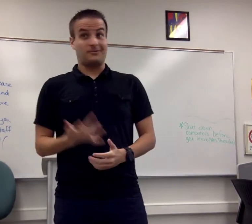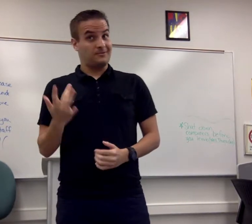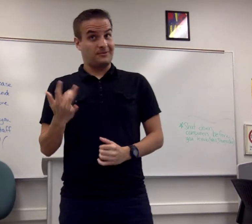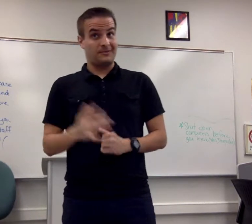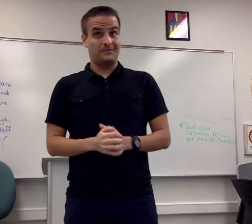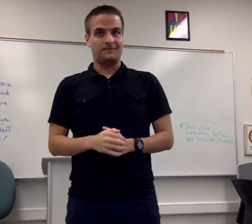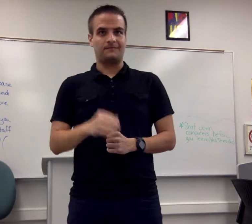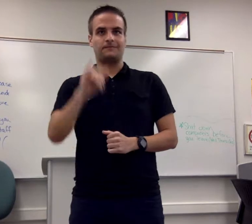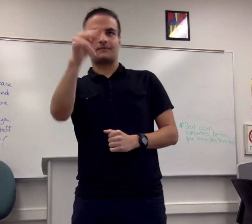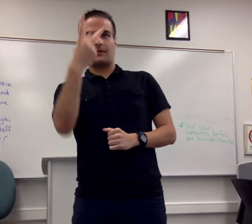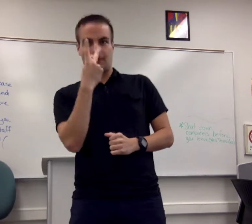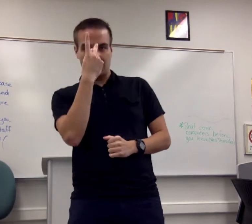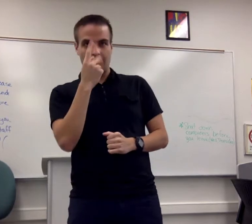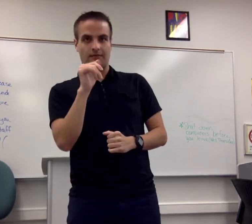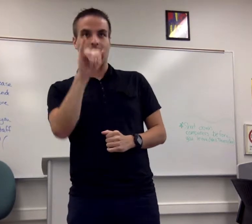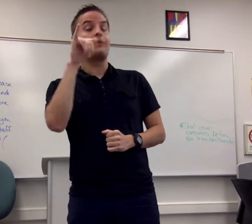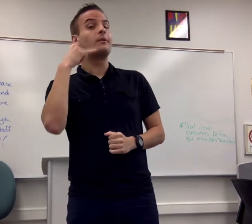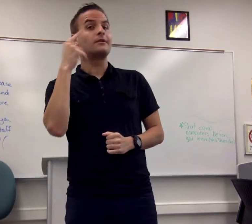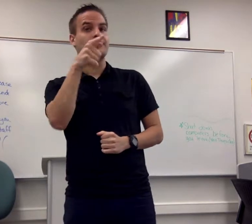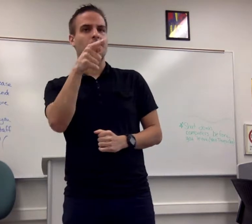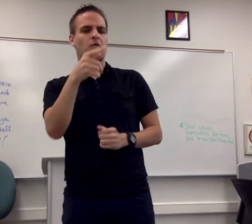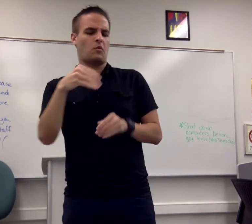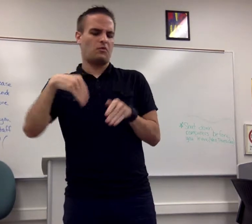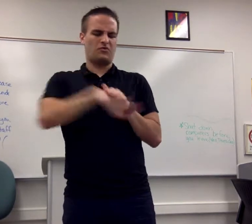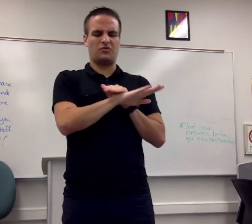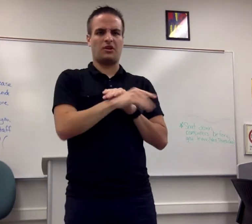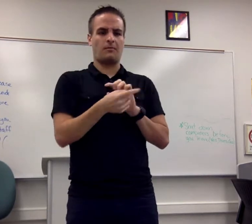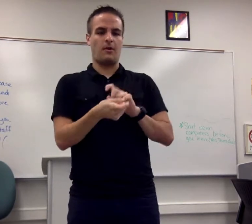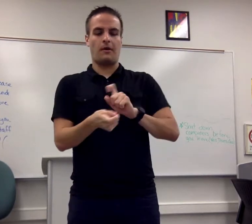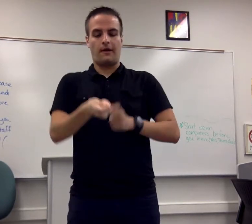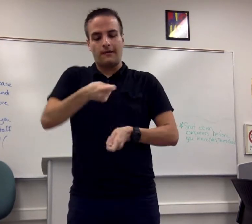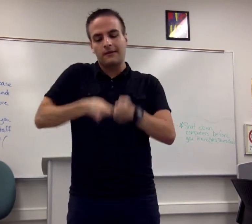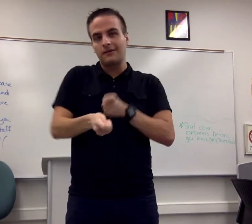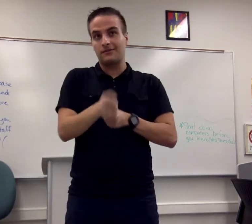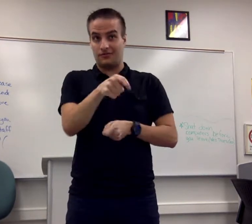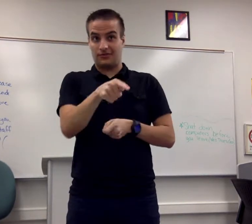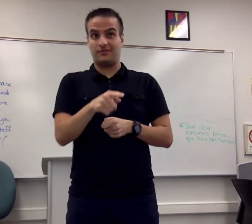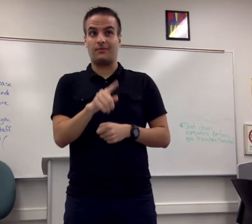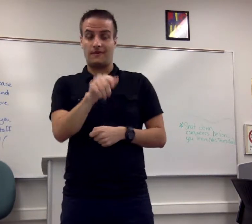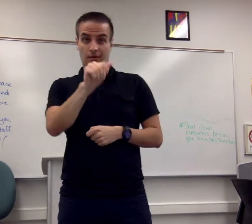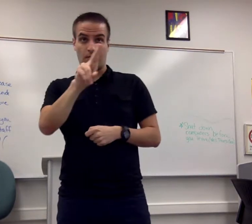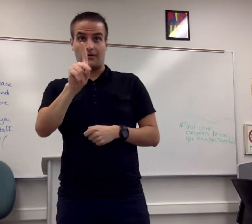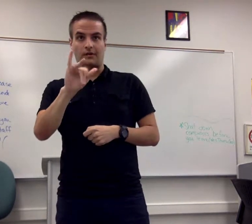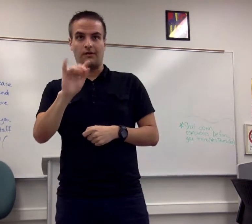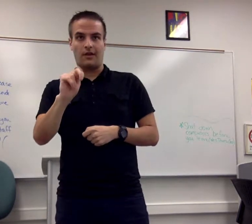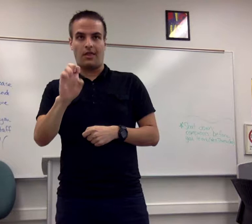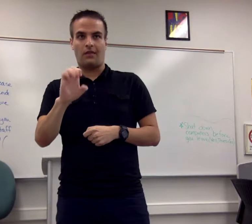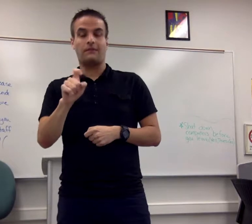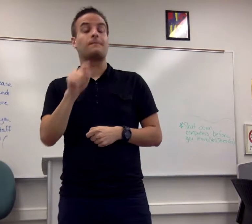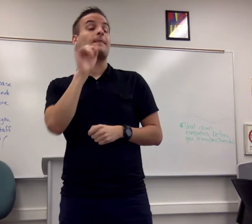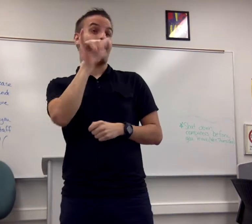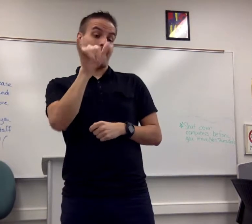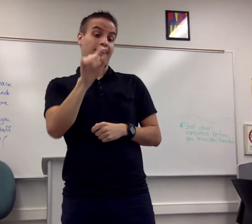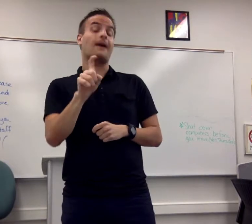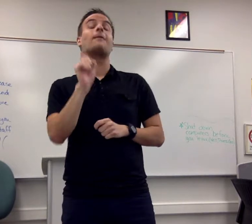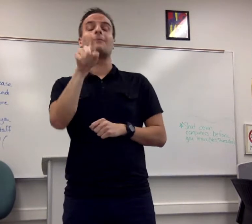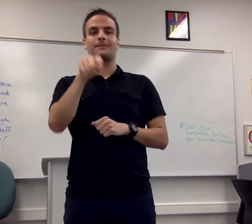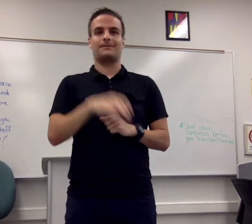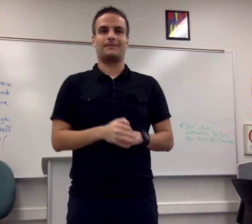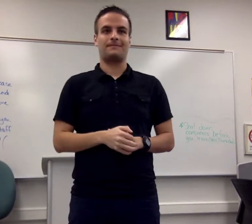Yeah. Would you kick him out and take his place if you were there in the audience? No, but I would. It was, that was okay. The question. No, but here's the thing. That's her question. I